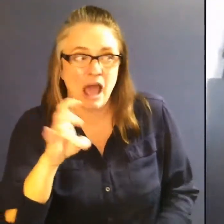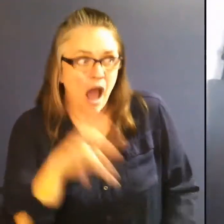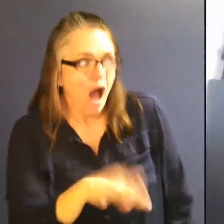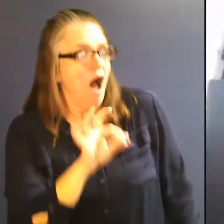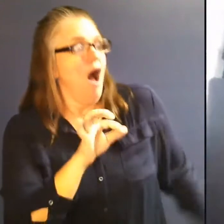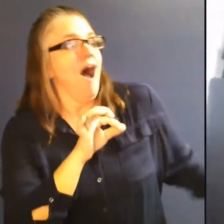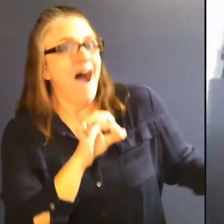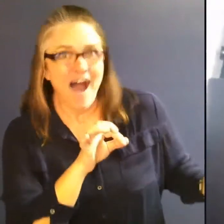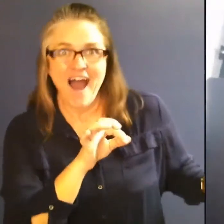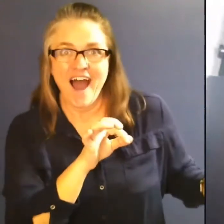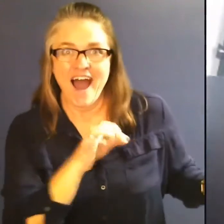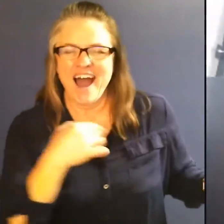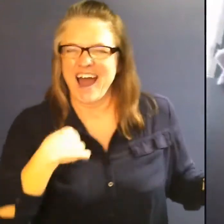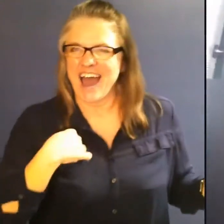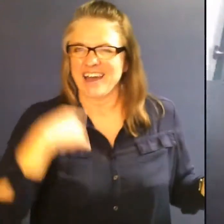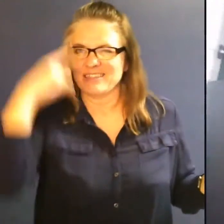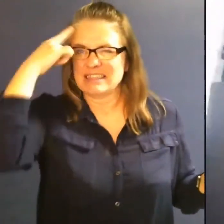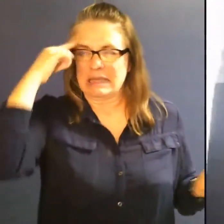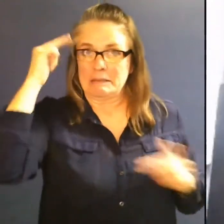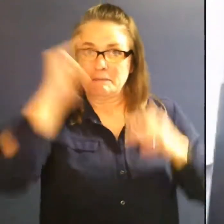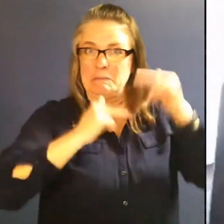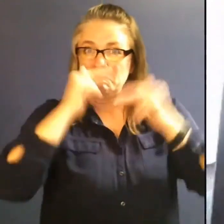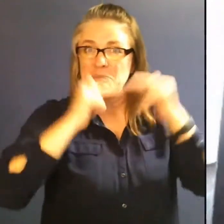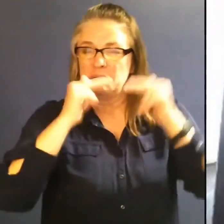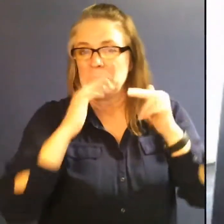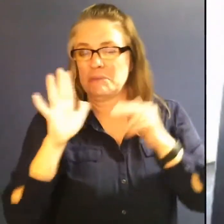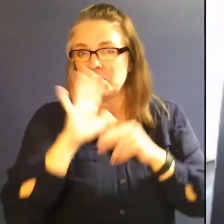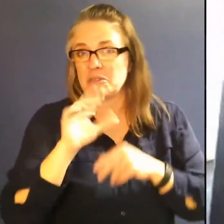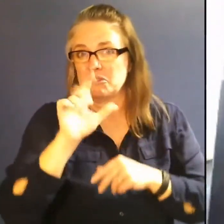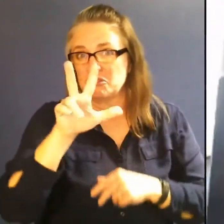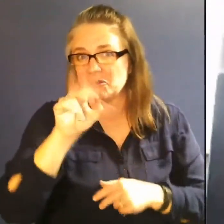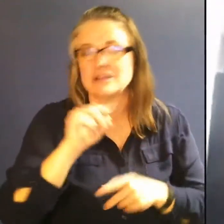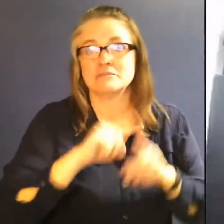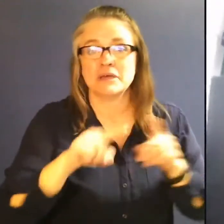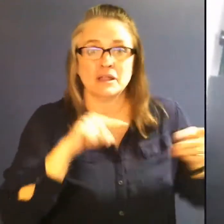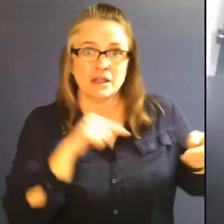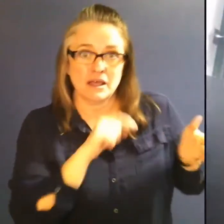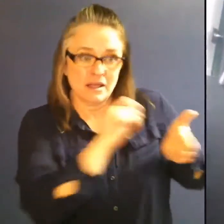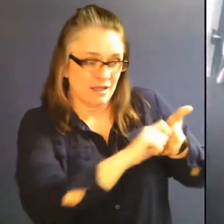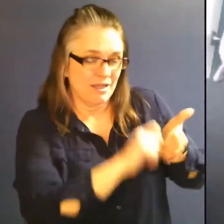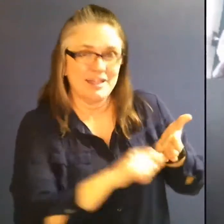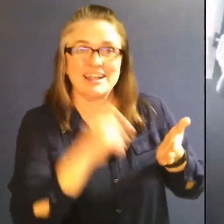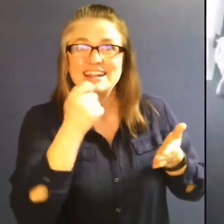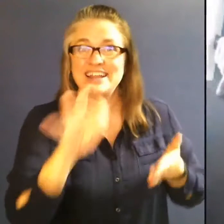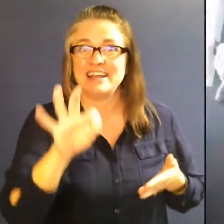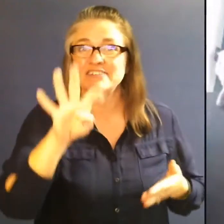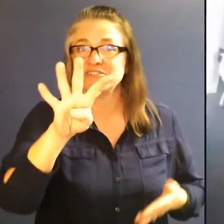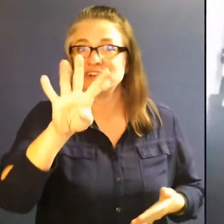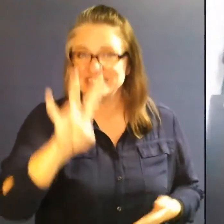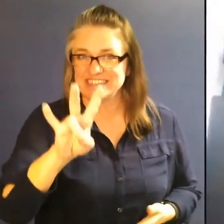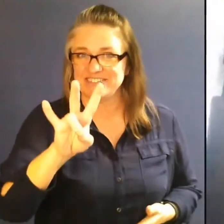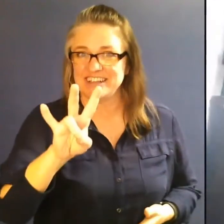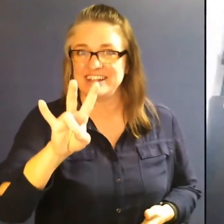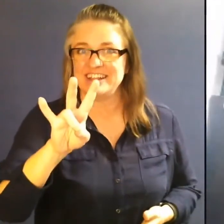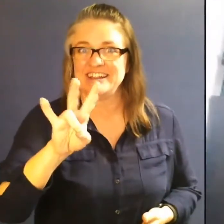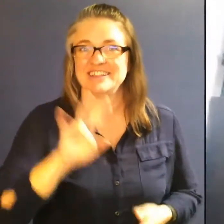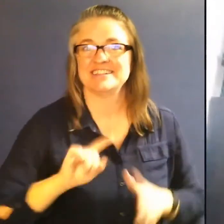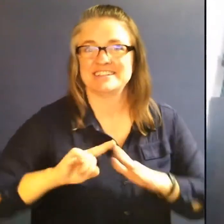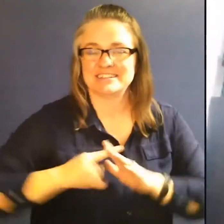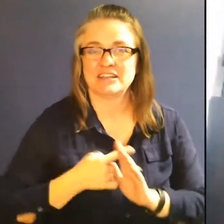this in the 30s, but in 1947, by gum, they started in